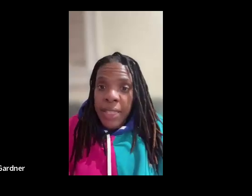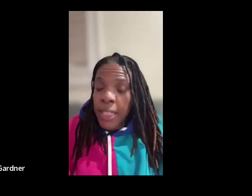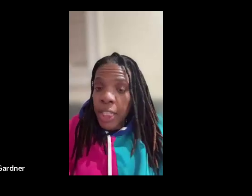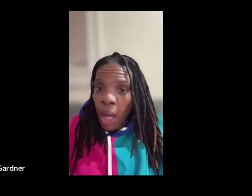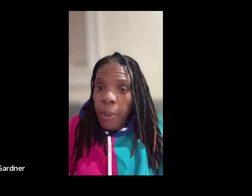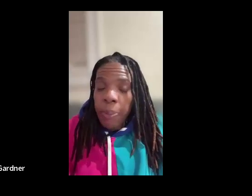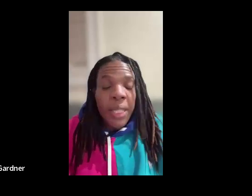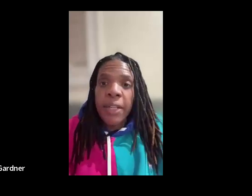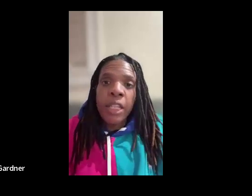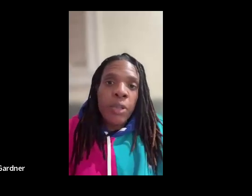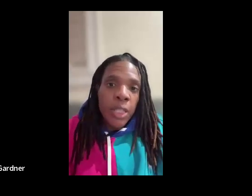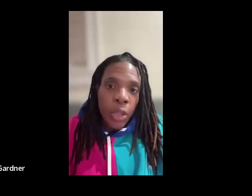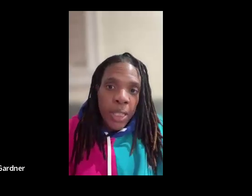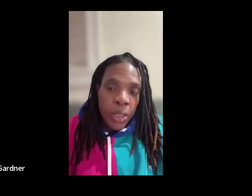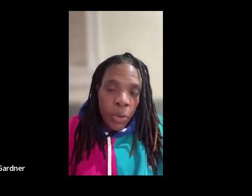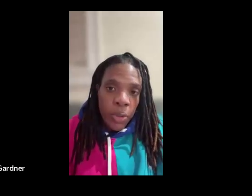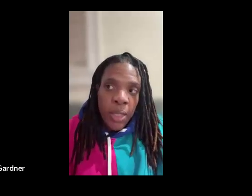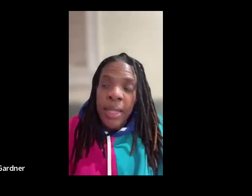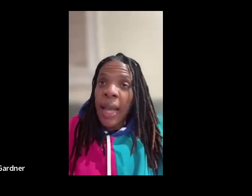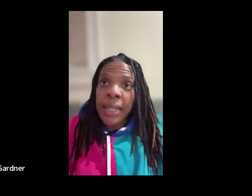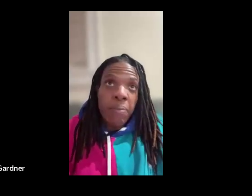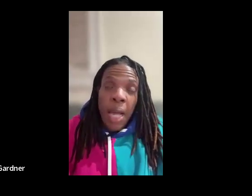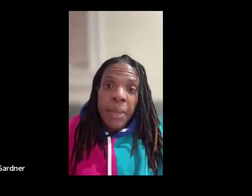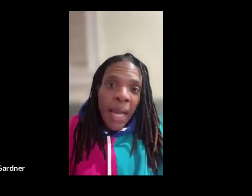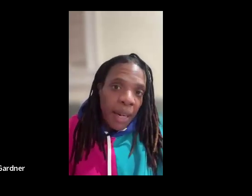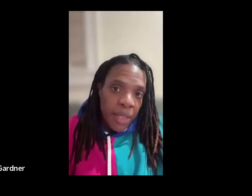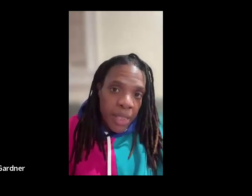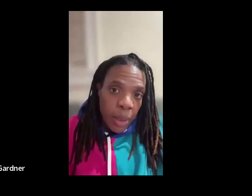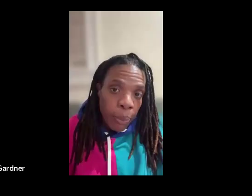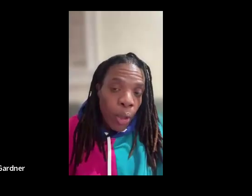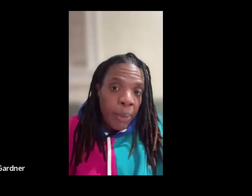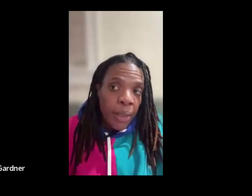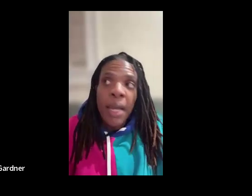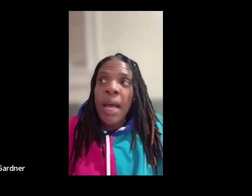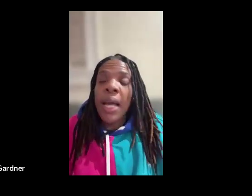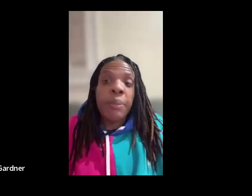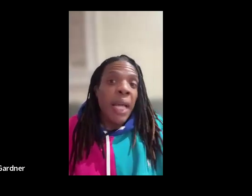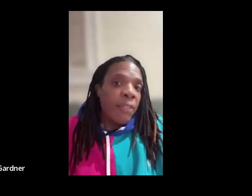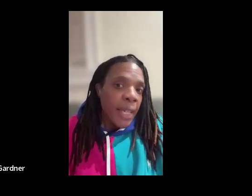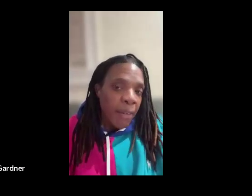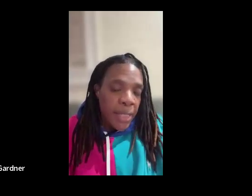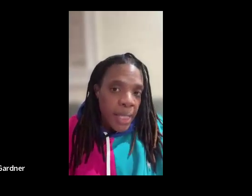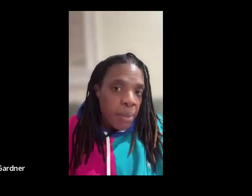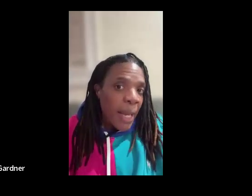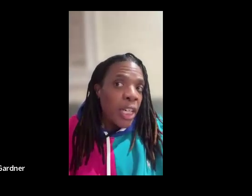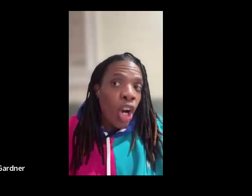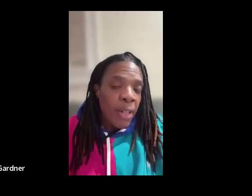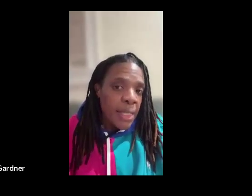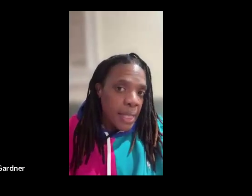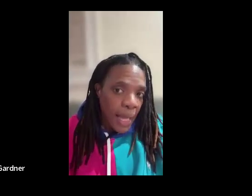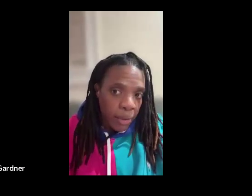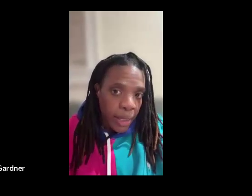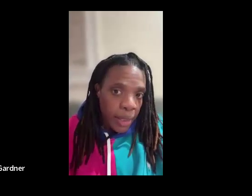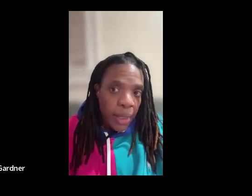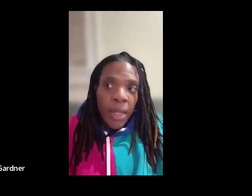cannot guarantee a job because they're closing so many schools. I'm not guaranteed employment. I am not even guaranteed my